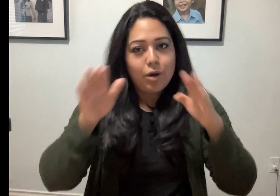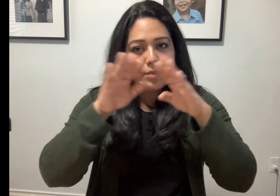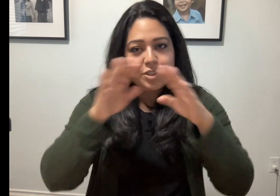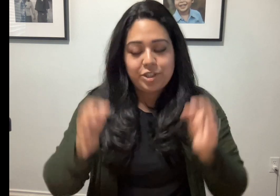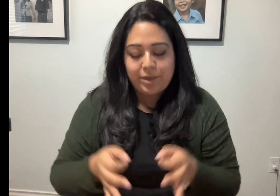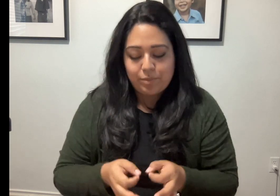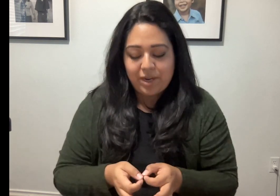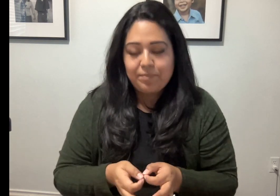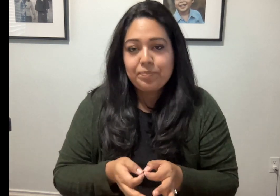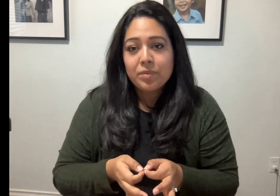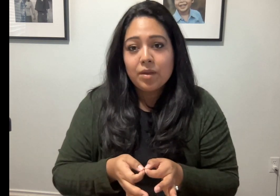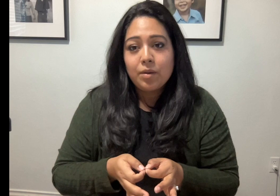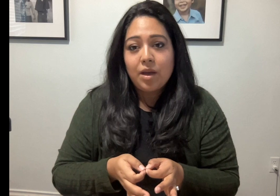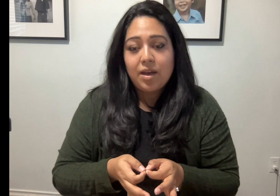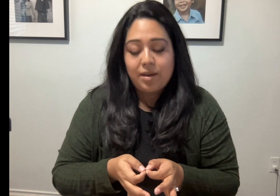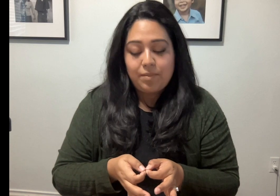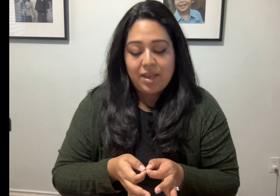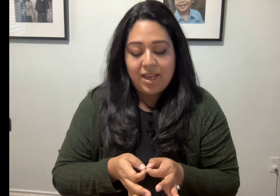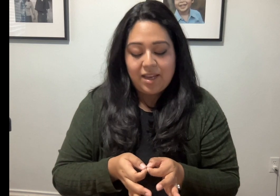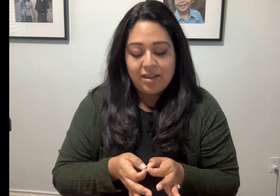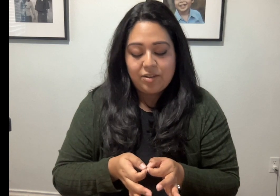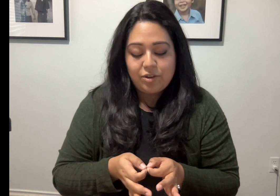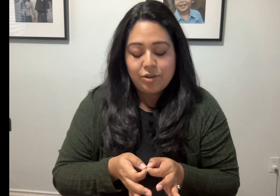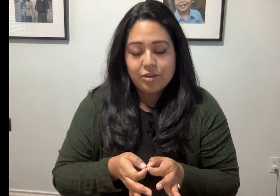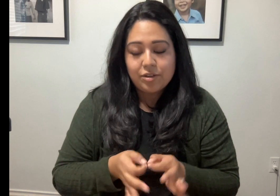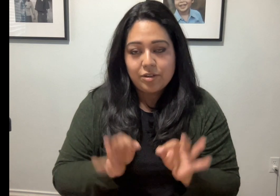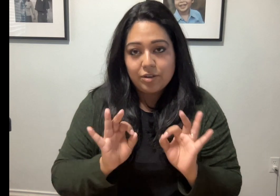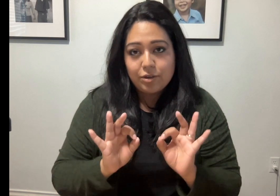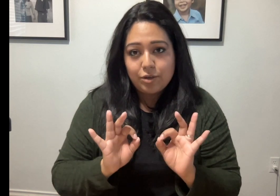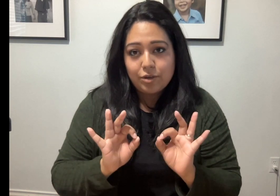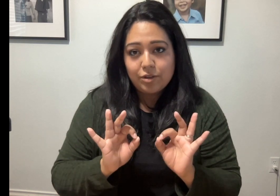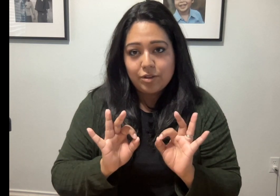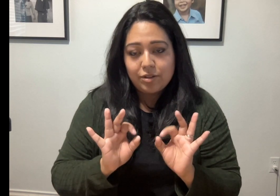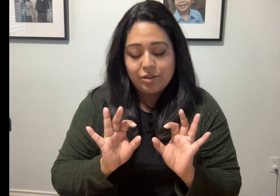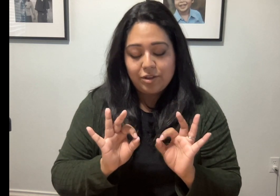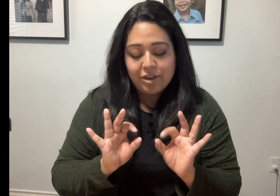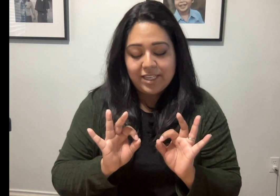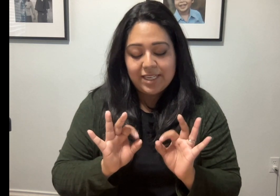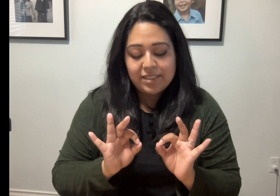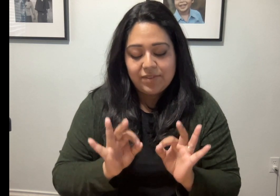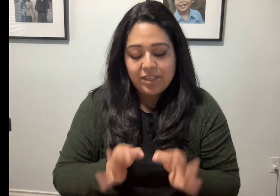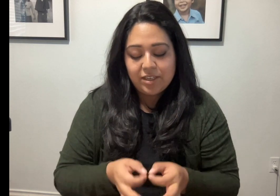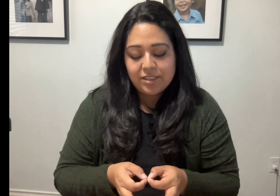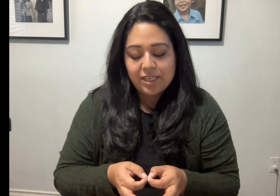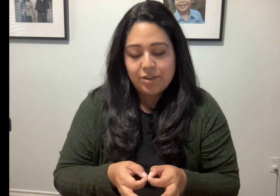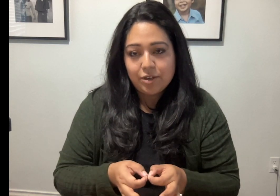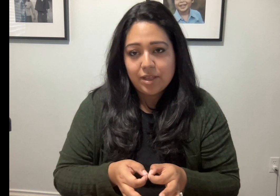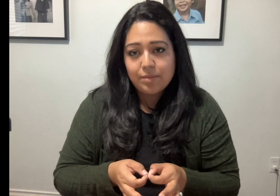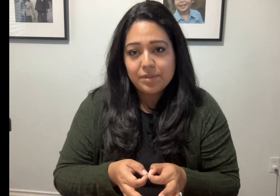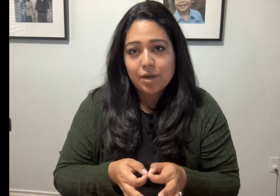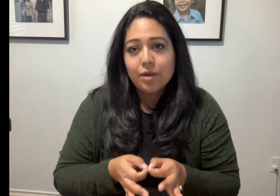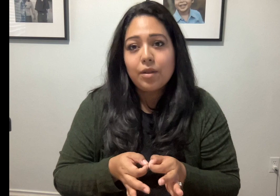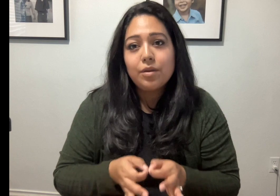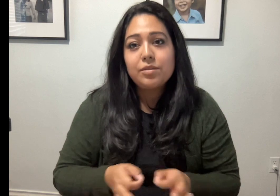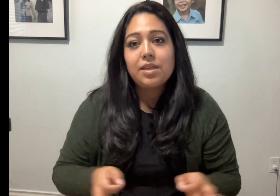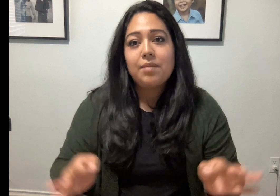almond shape, right? And your index fingers and your thumbs are closed, come